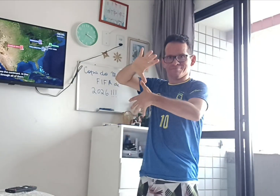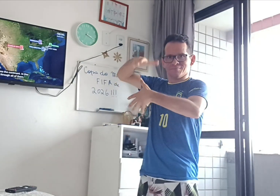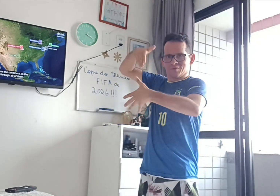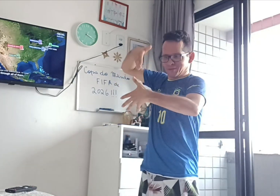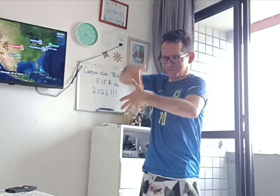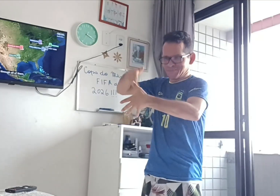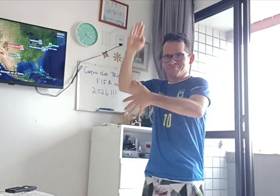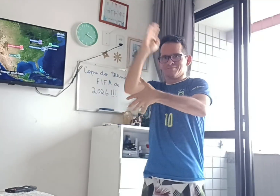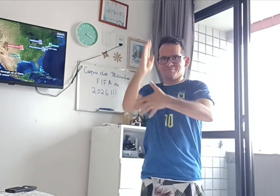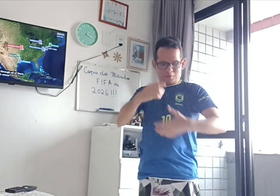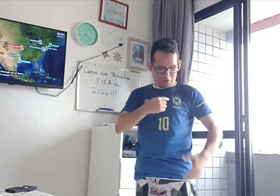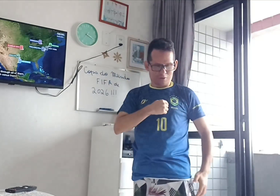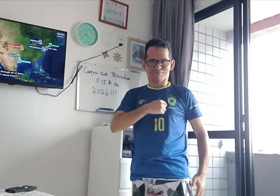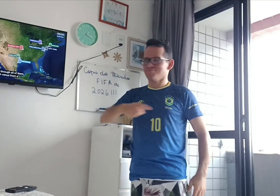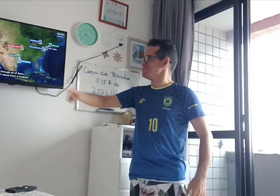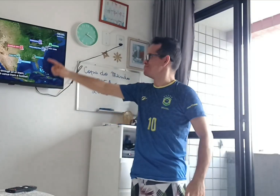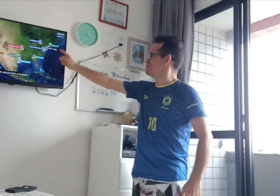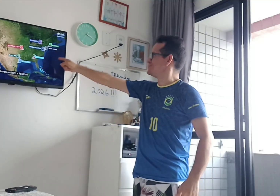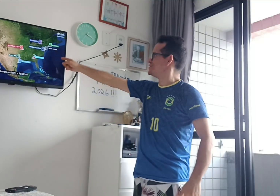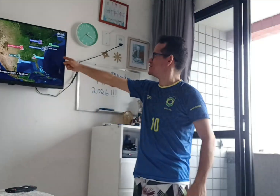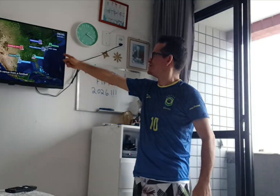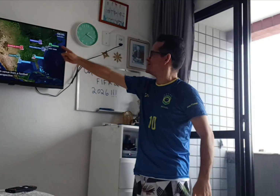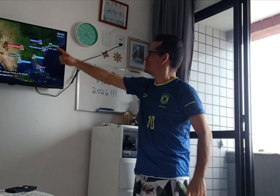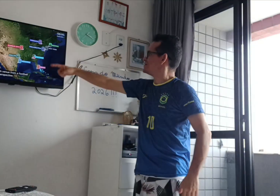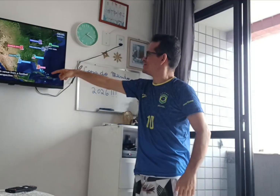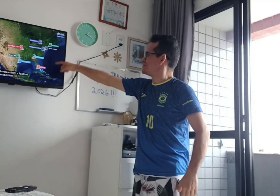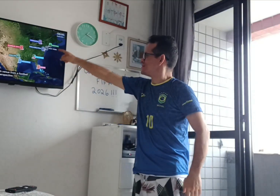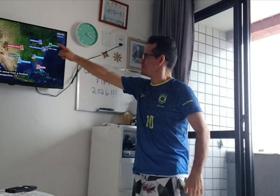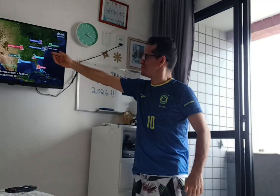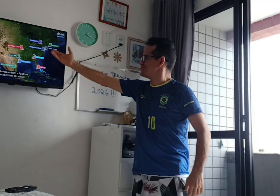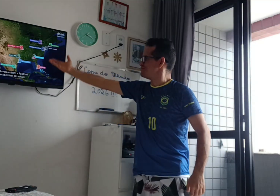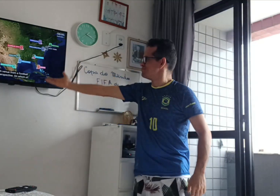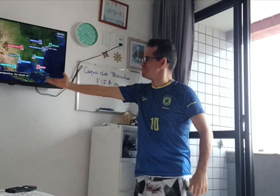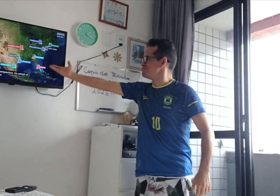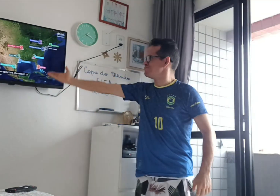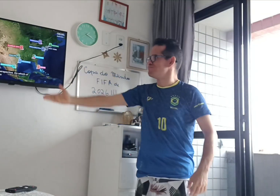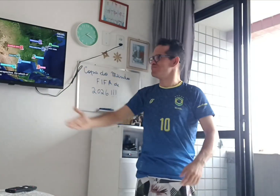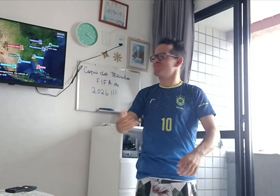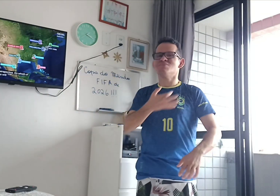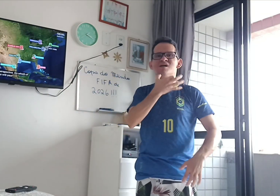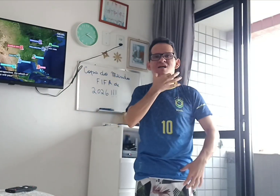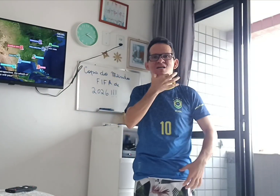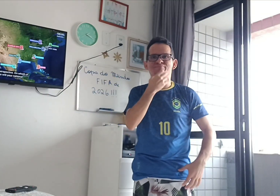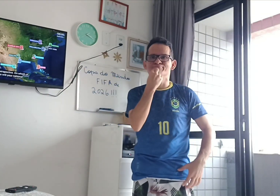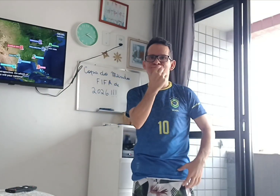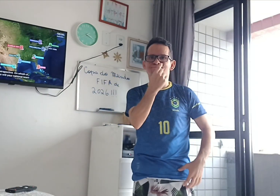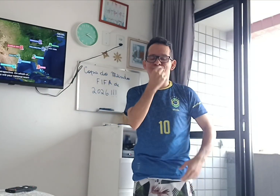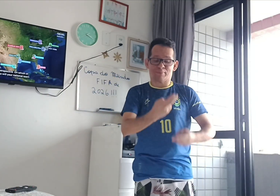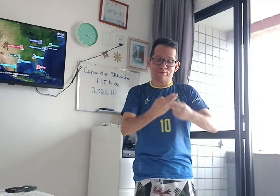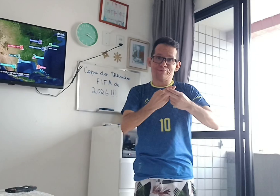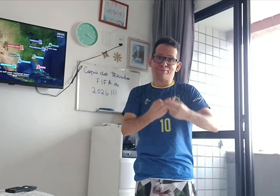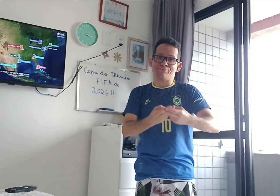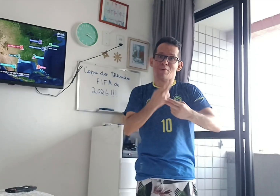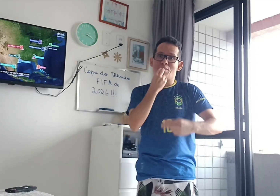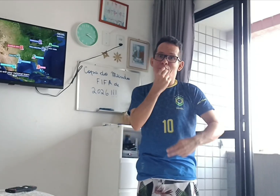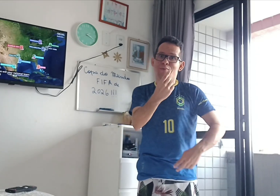them, looking at each venue from a football fan's perspective. On which of these stadiums will your national team play? Let's find